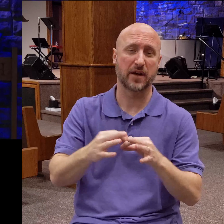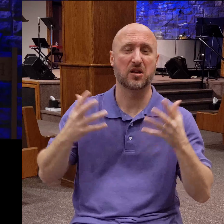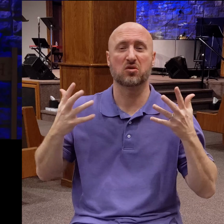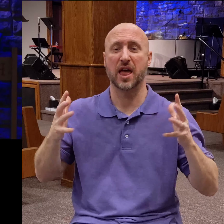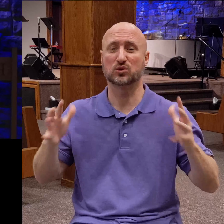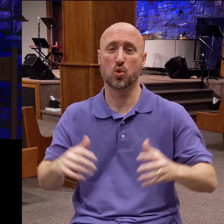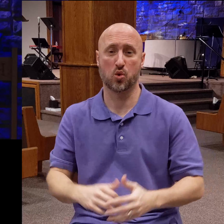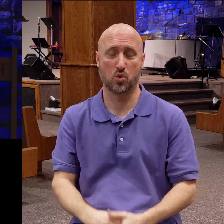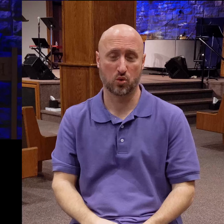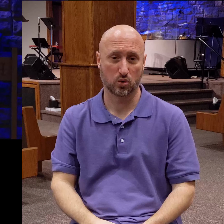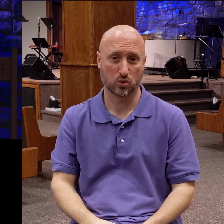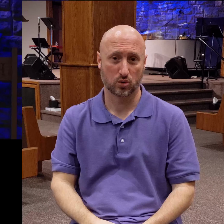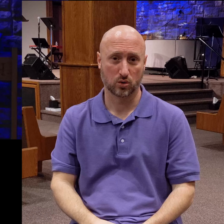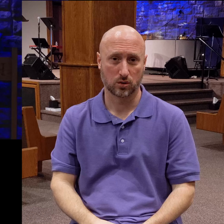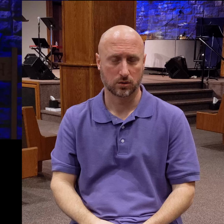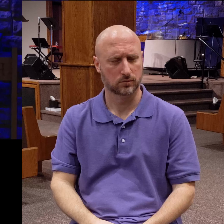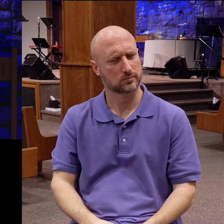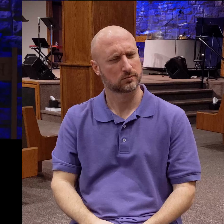have faith.